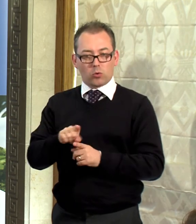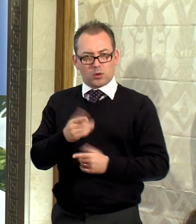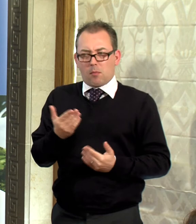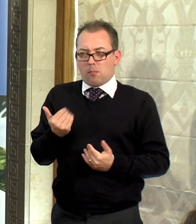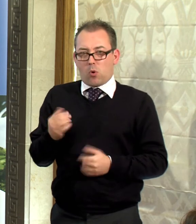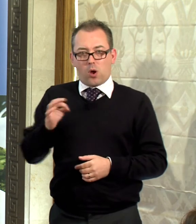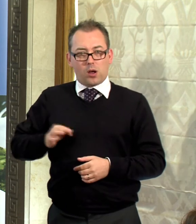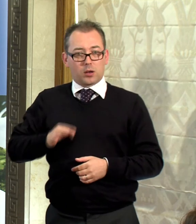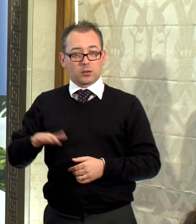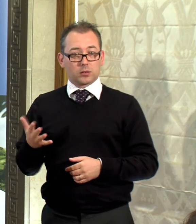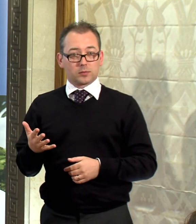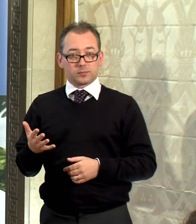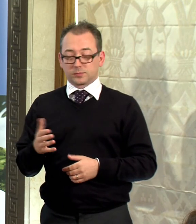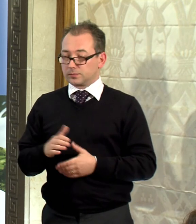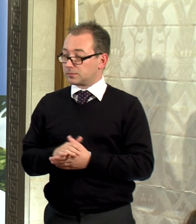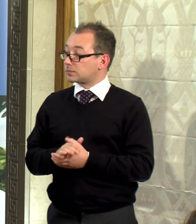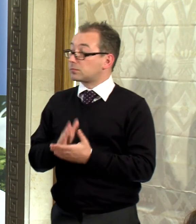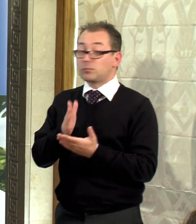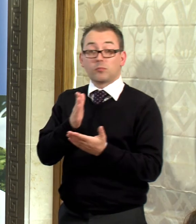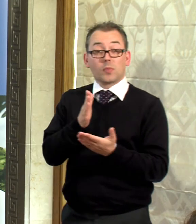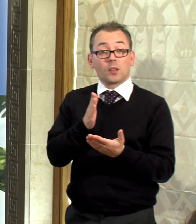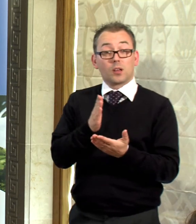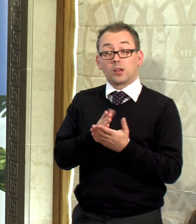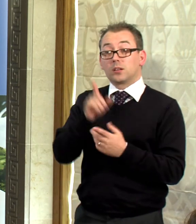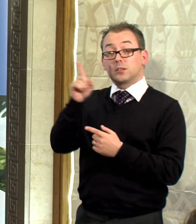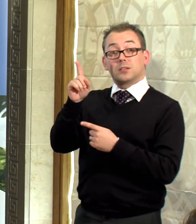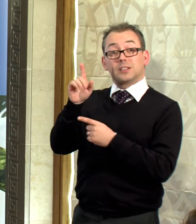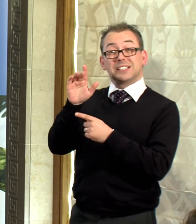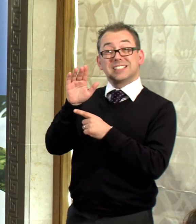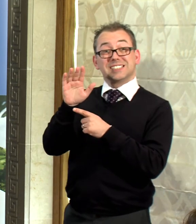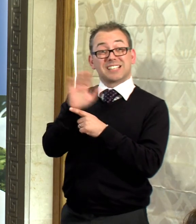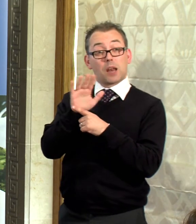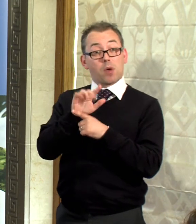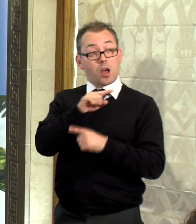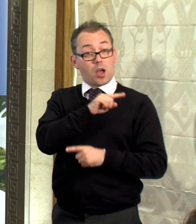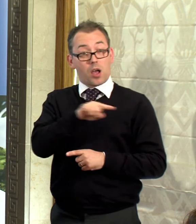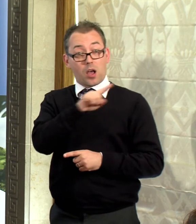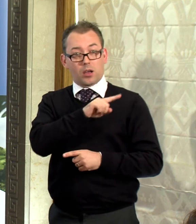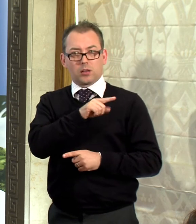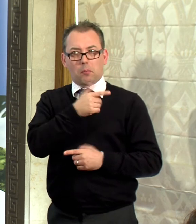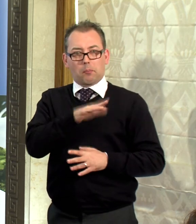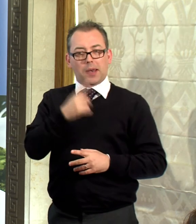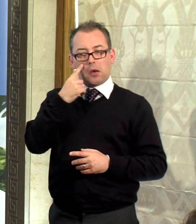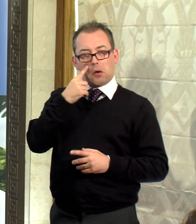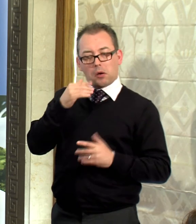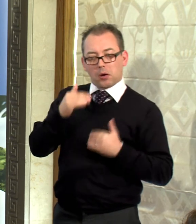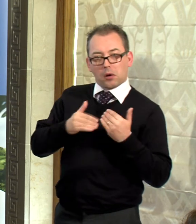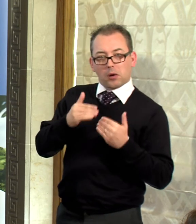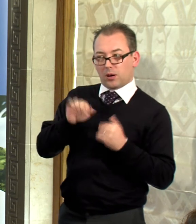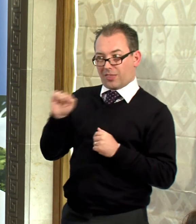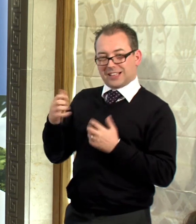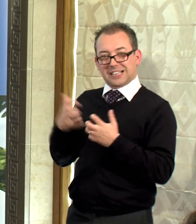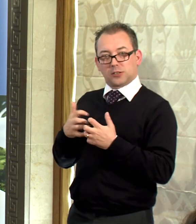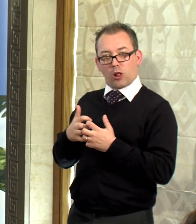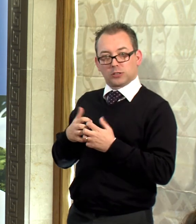opportunities, as already suggested, in fact, in the cinema industry where experiments have been conducted using these